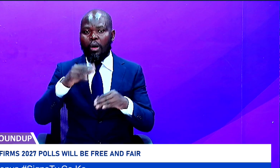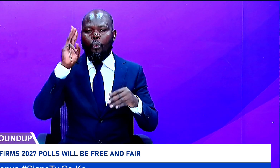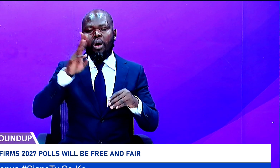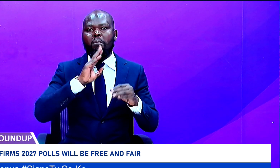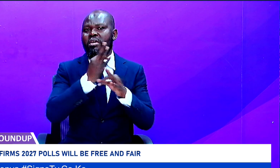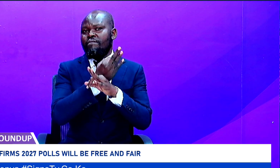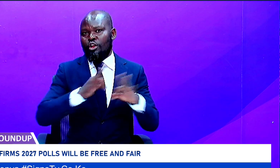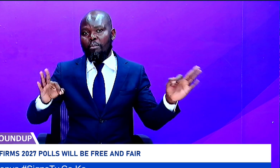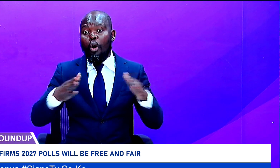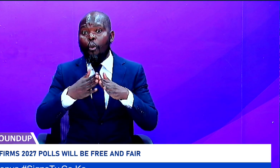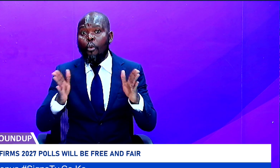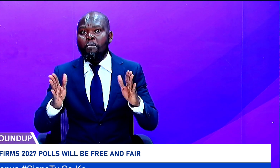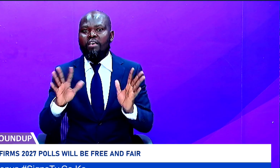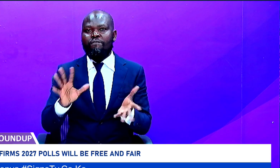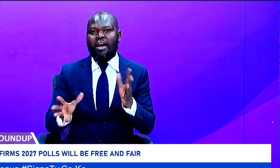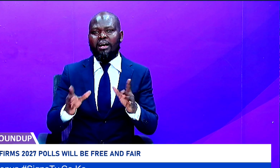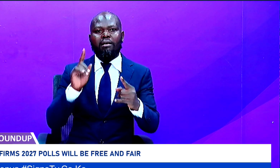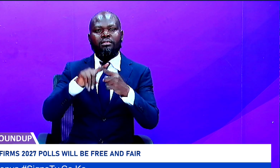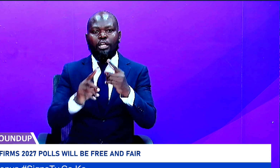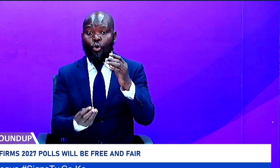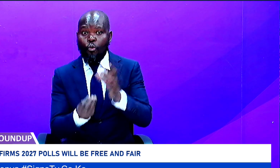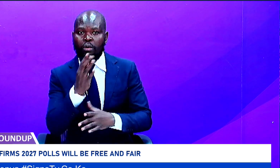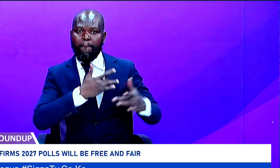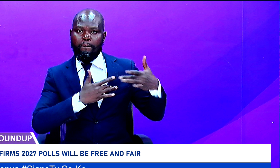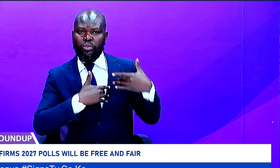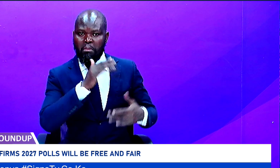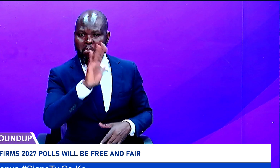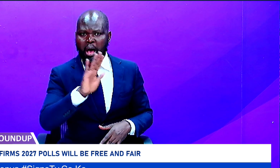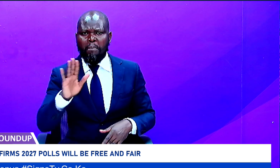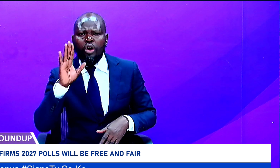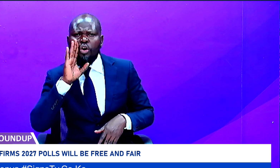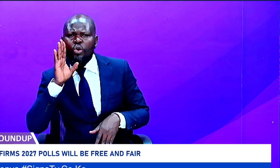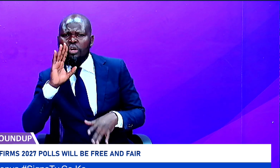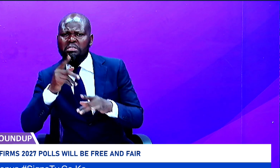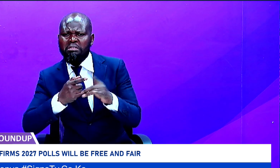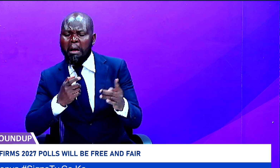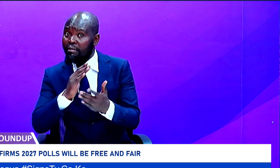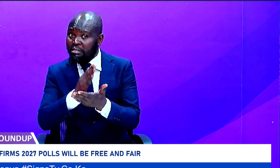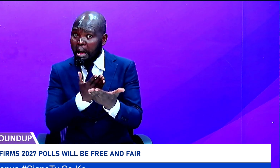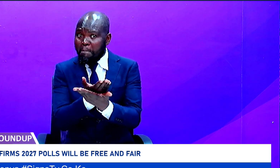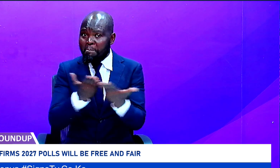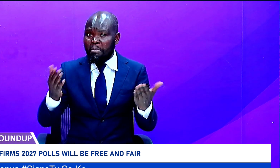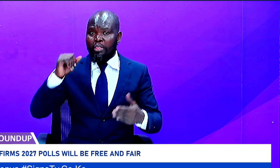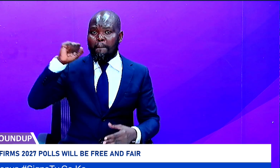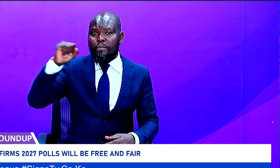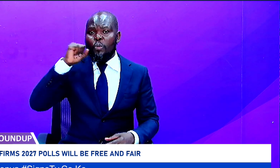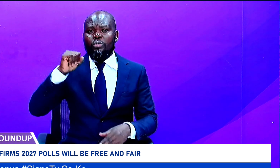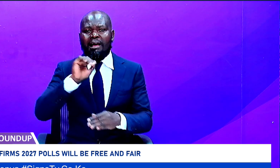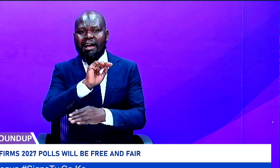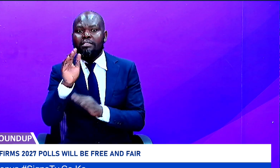the 2027 general elections will be free, open and fair amidst growing concerns and rumors that the same politicians